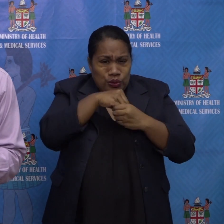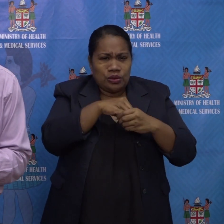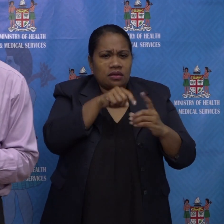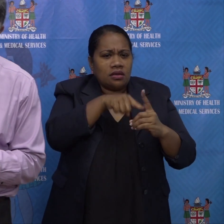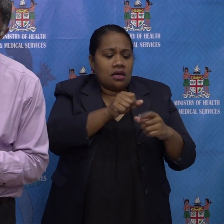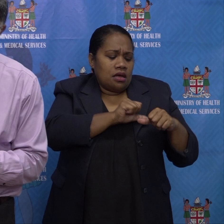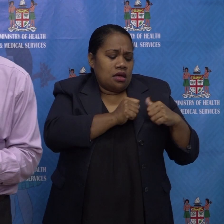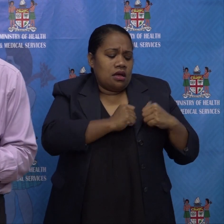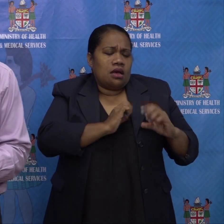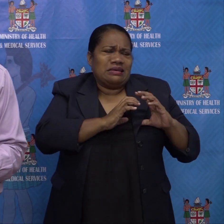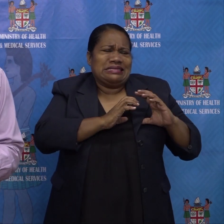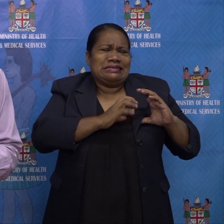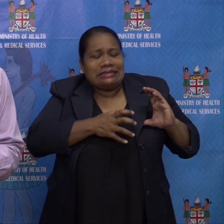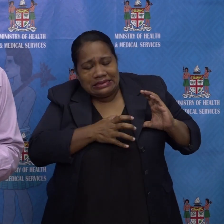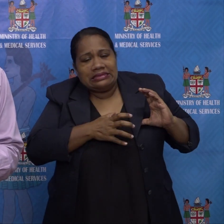and his family.